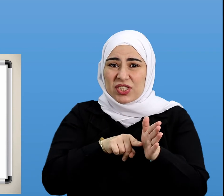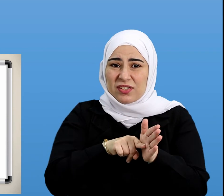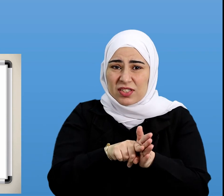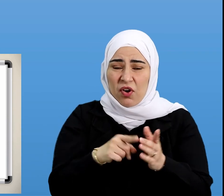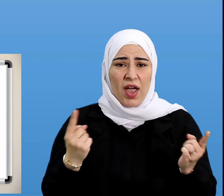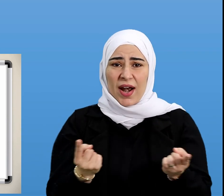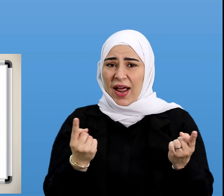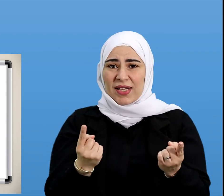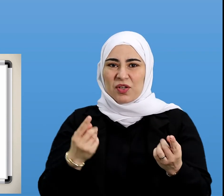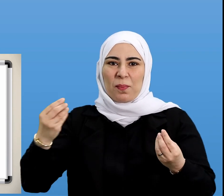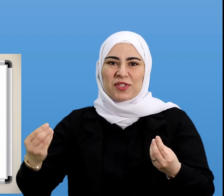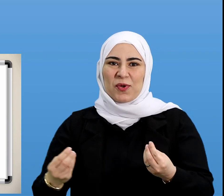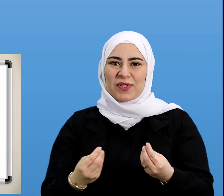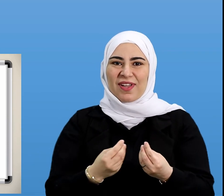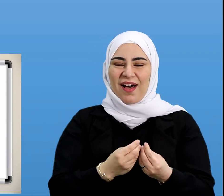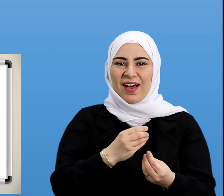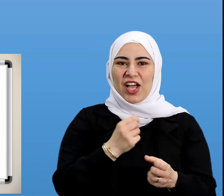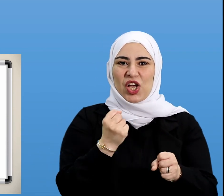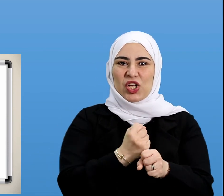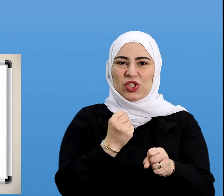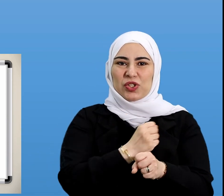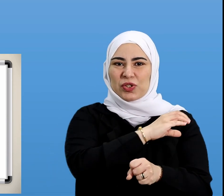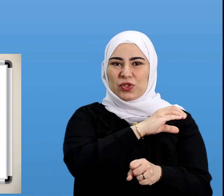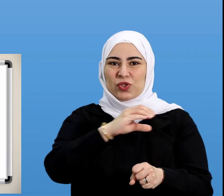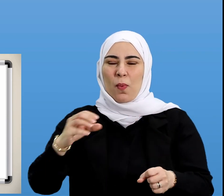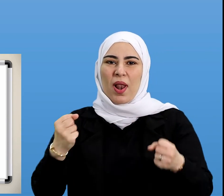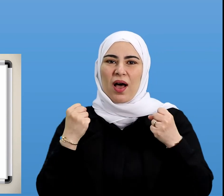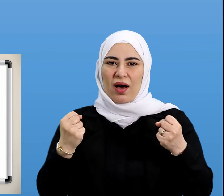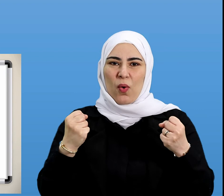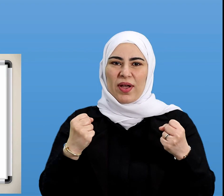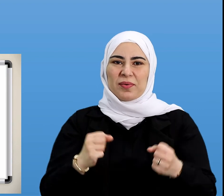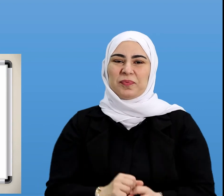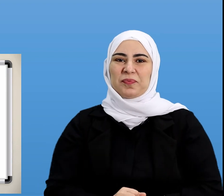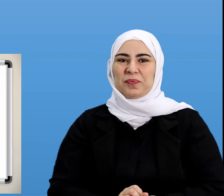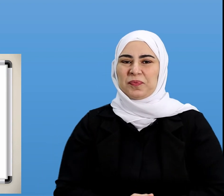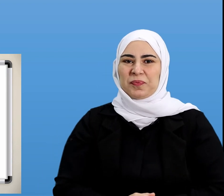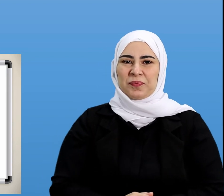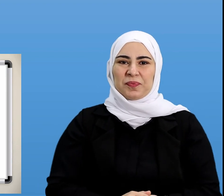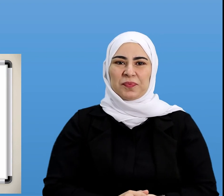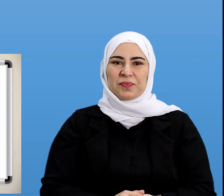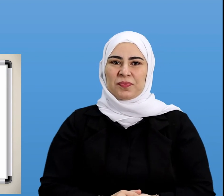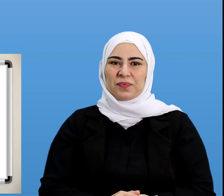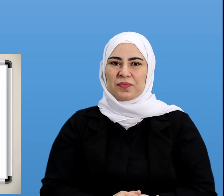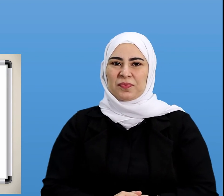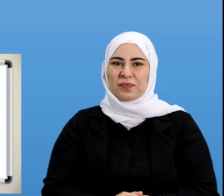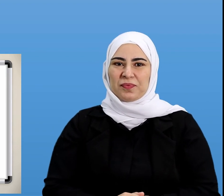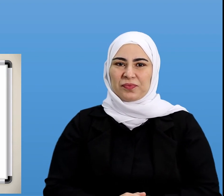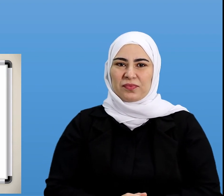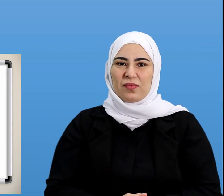adjective. And also we have pretty. The movie was pretty good. Student book, page